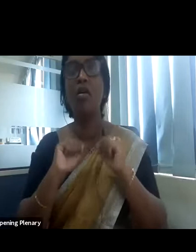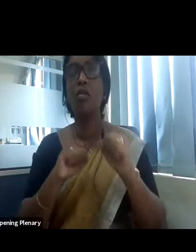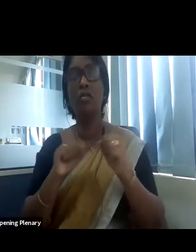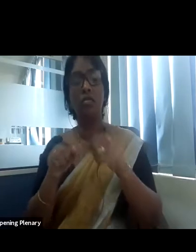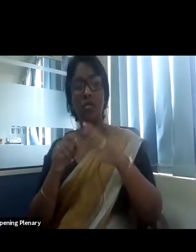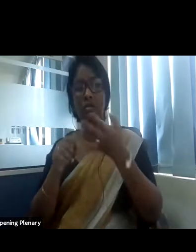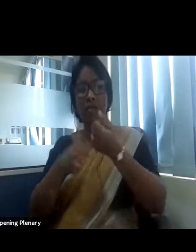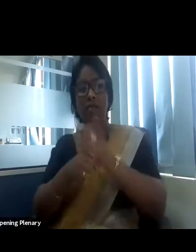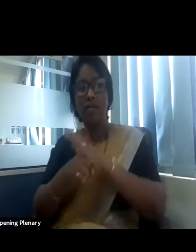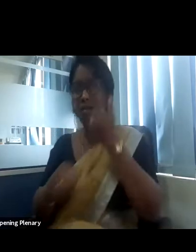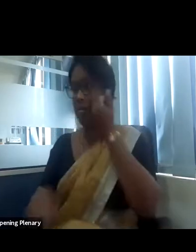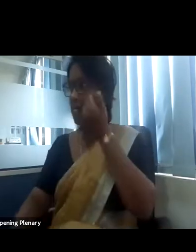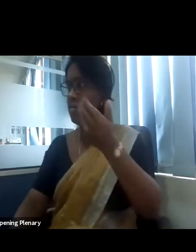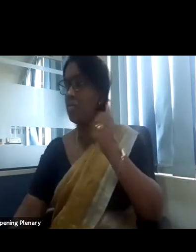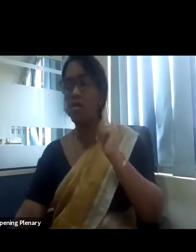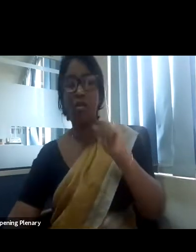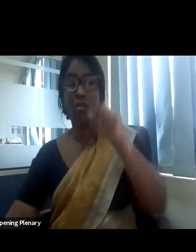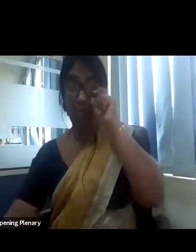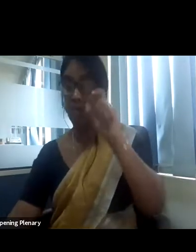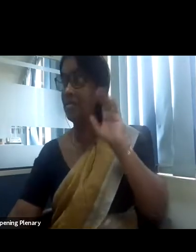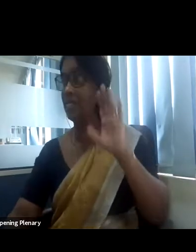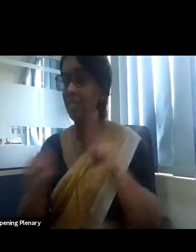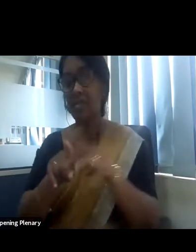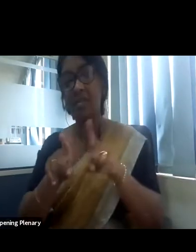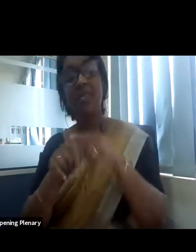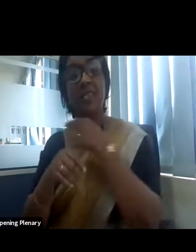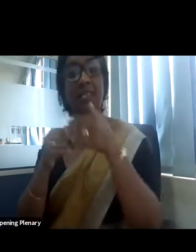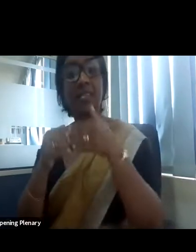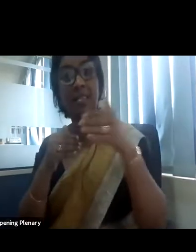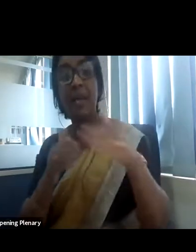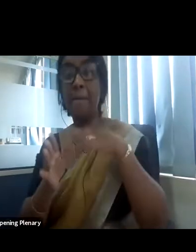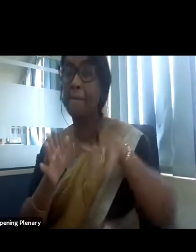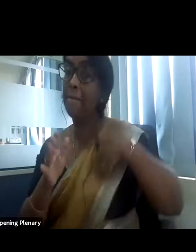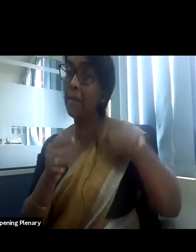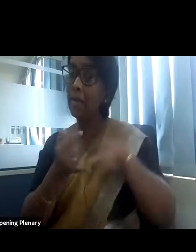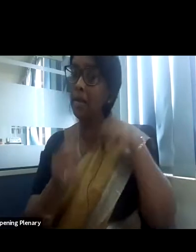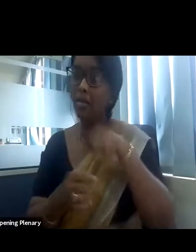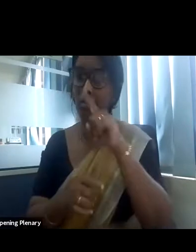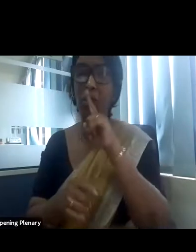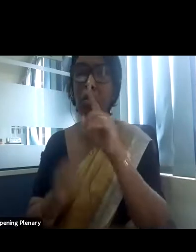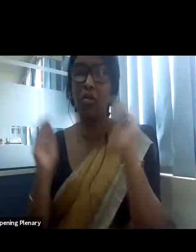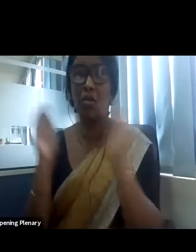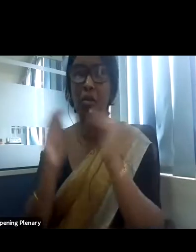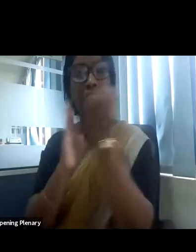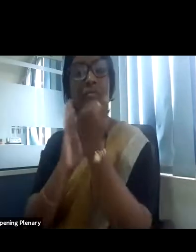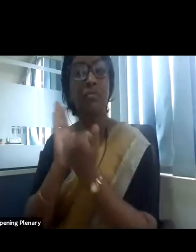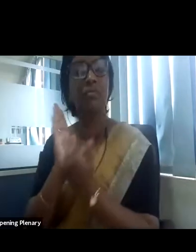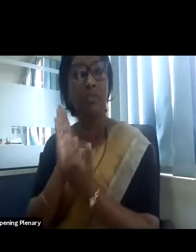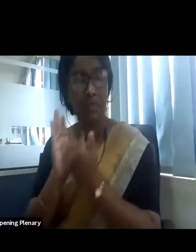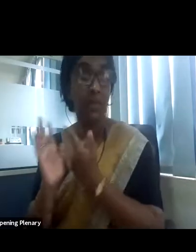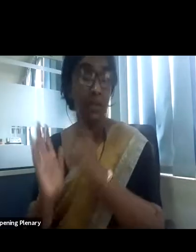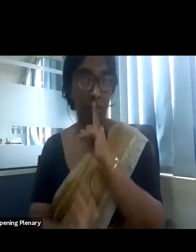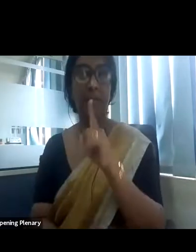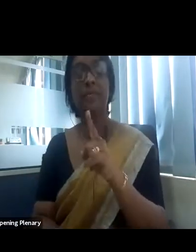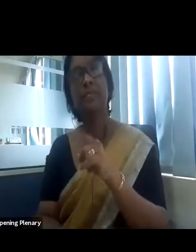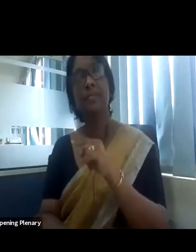Our Common Agenda by the Secretary General seeks to accelerate achievements of the goals, not least